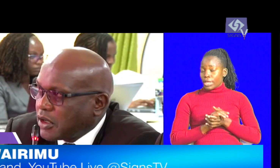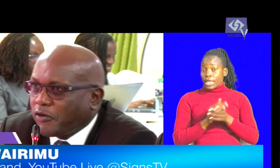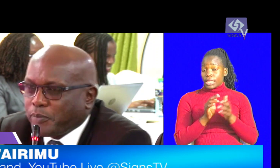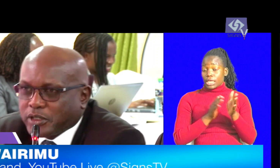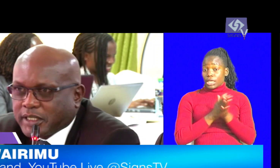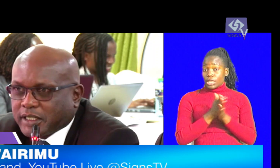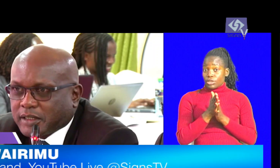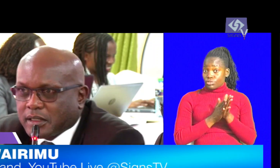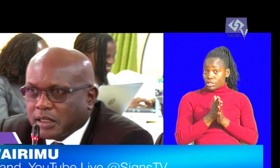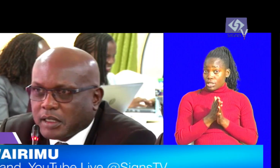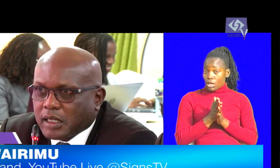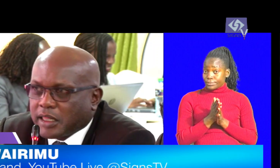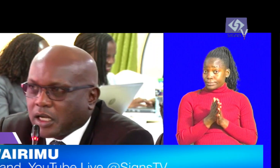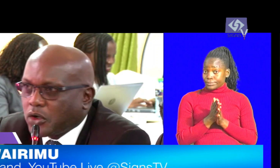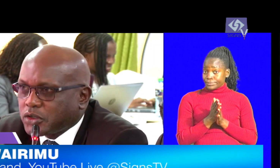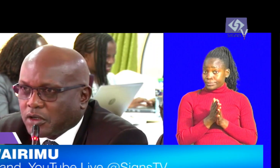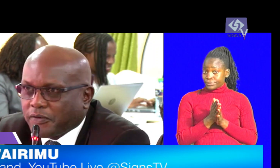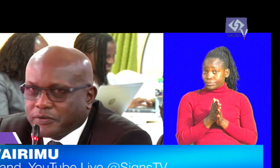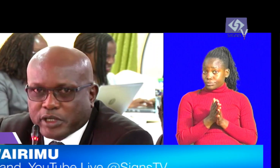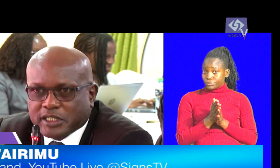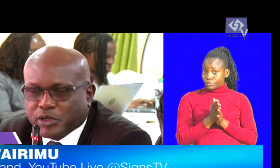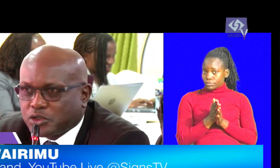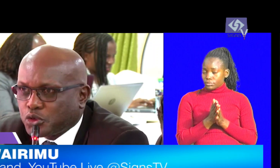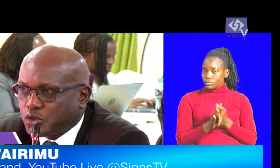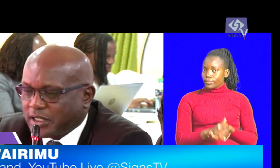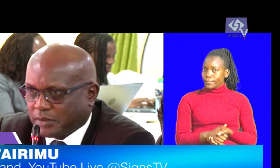of putting the ghosts of 2022 to sleep.